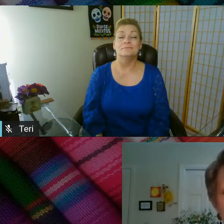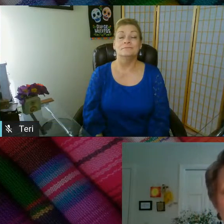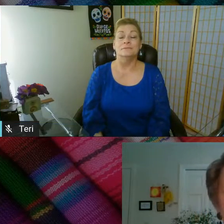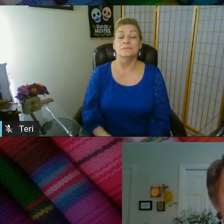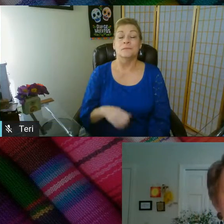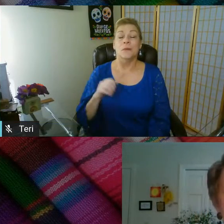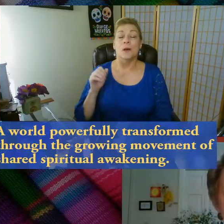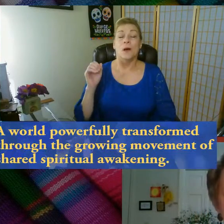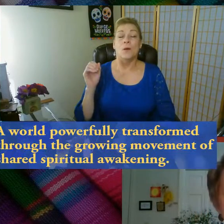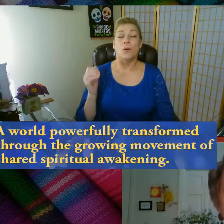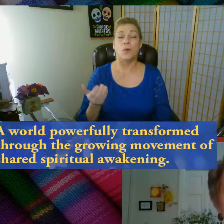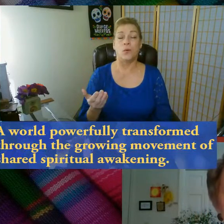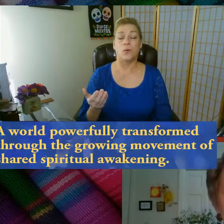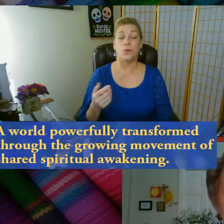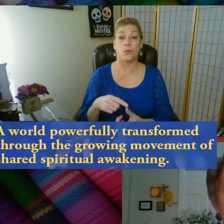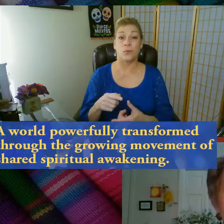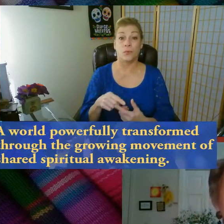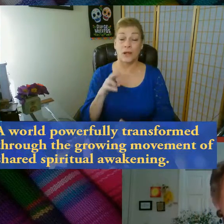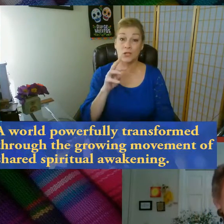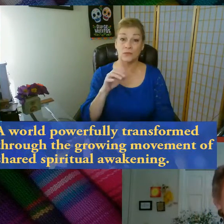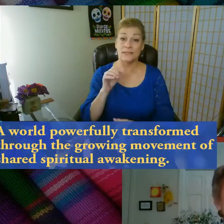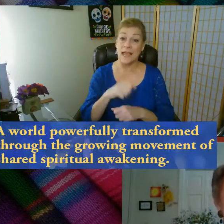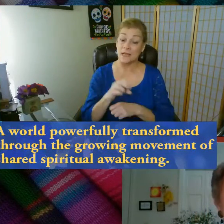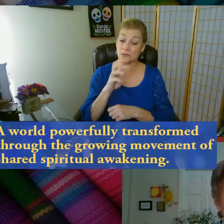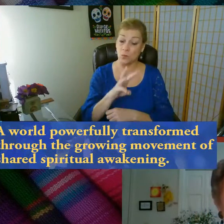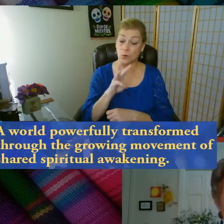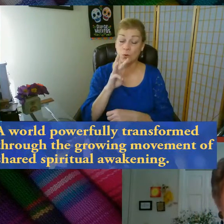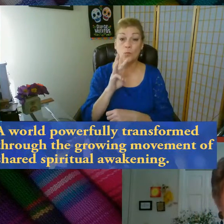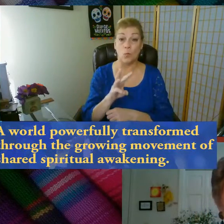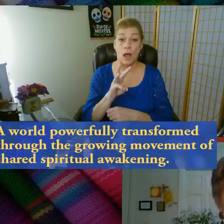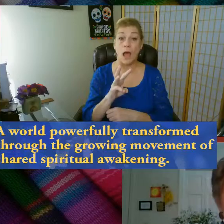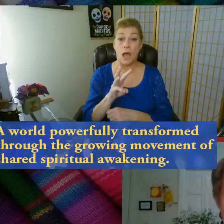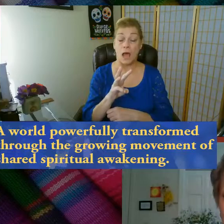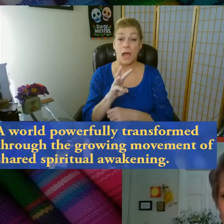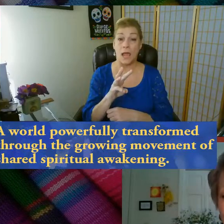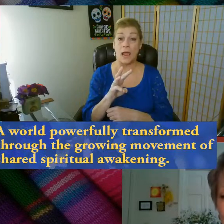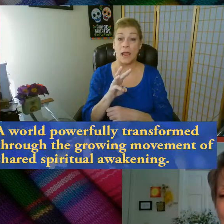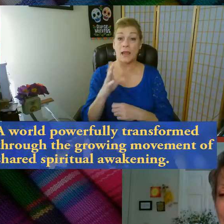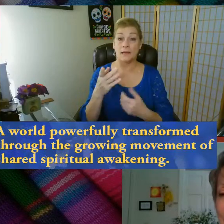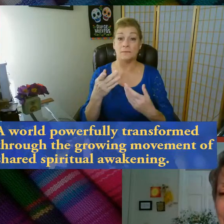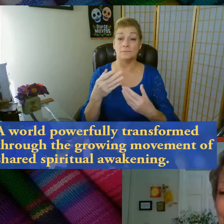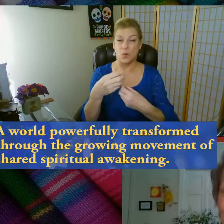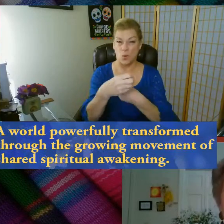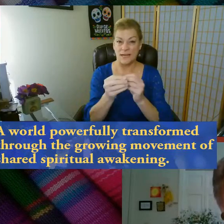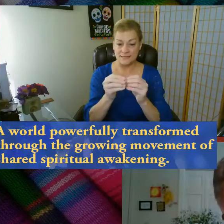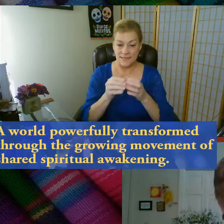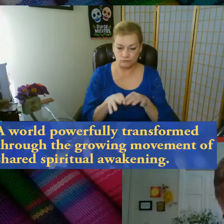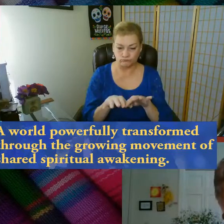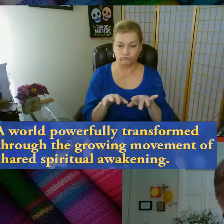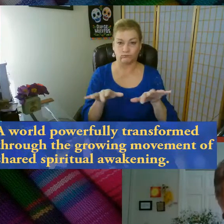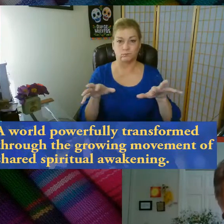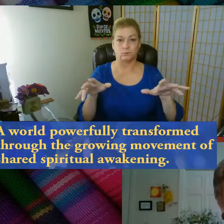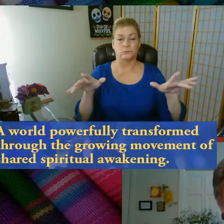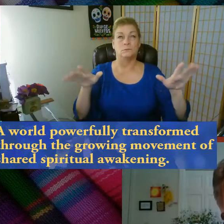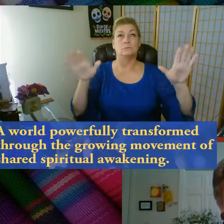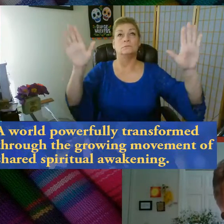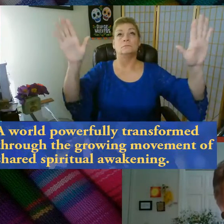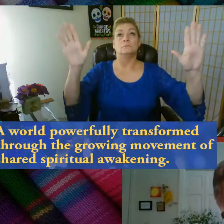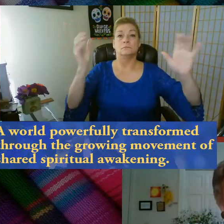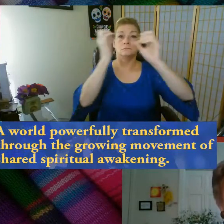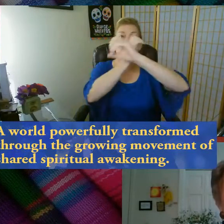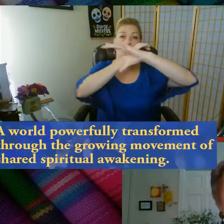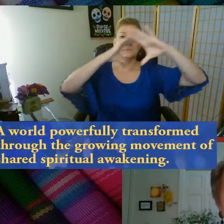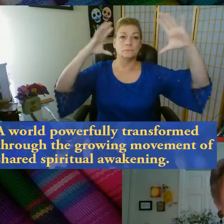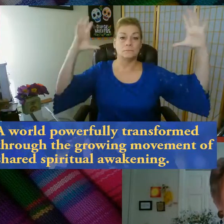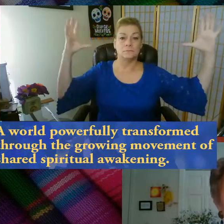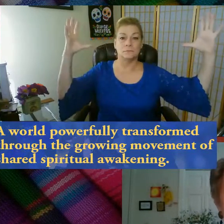Oh, and then unity as a worldwide organization has a wonderful vision for the world. And I know